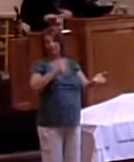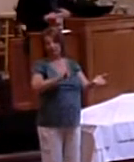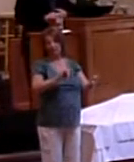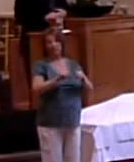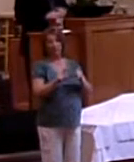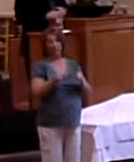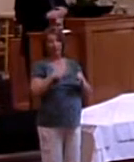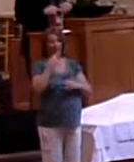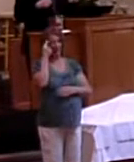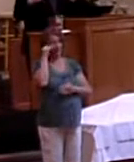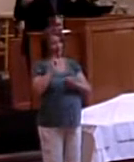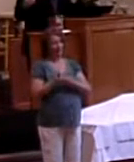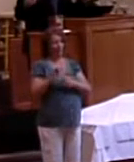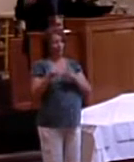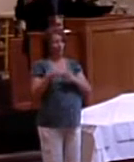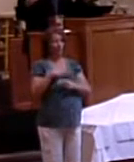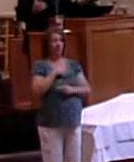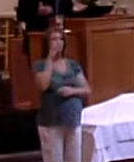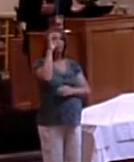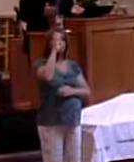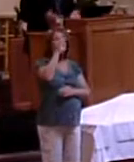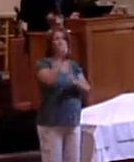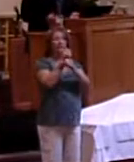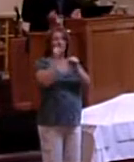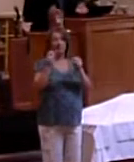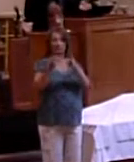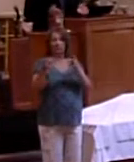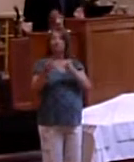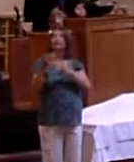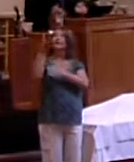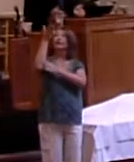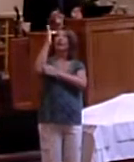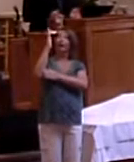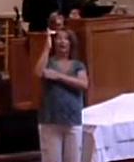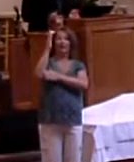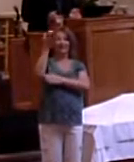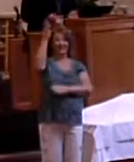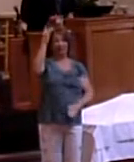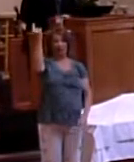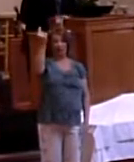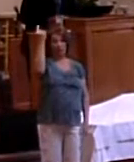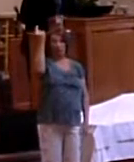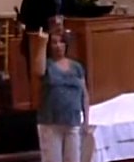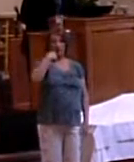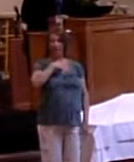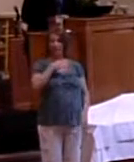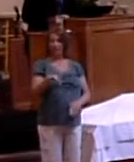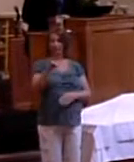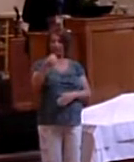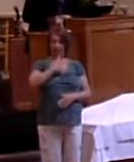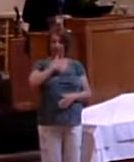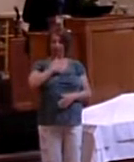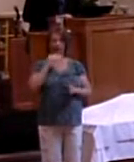that when we seek a refuge in God, and in God alone, when we find ourselves in trouble,